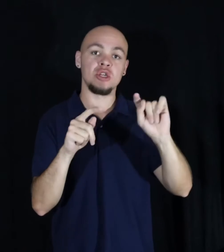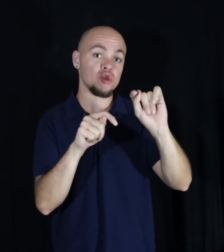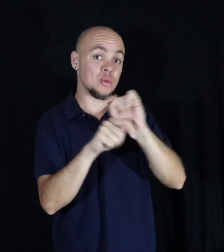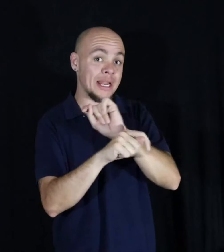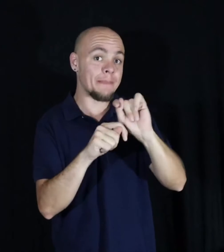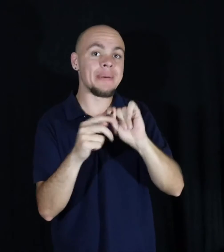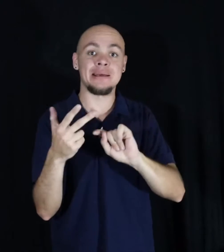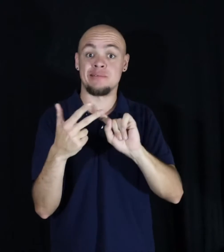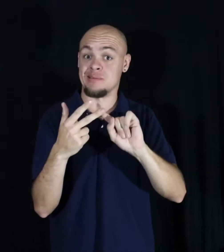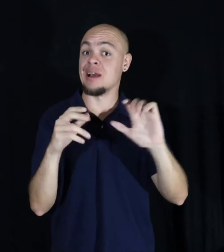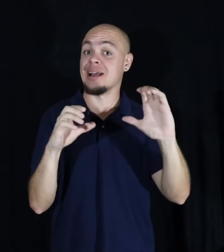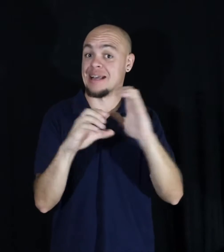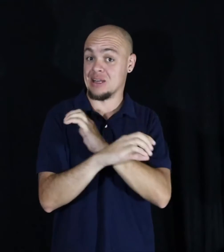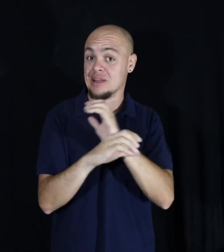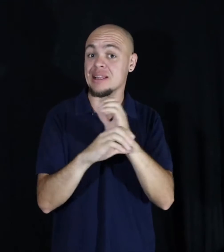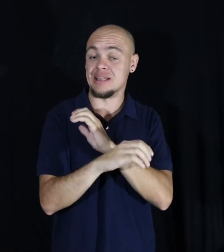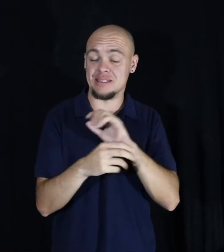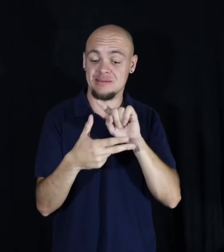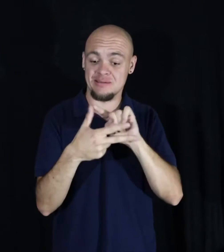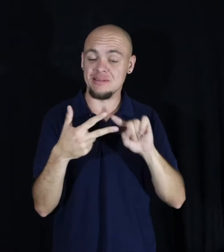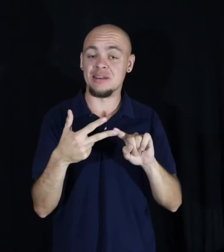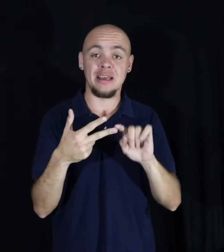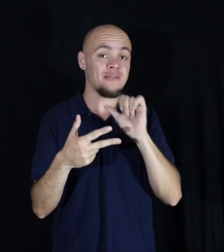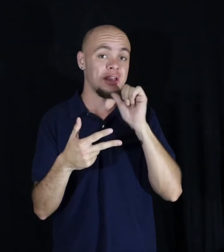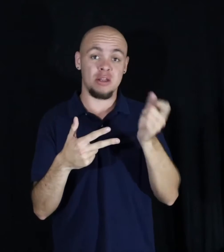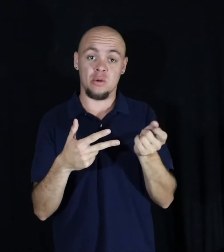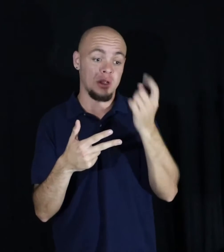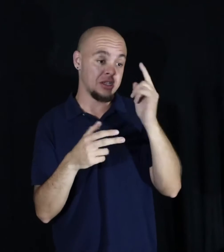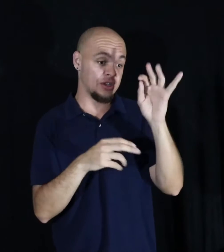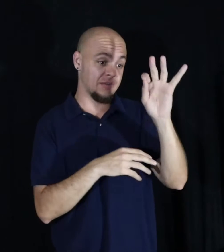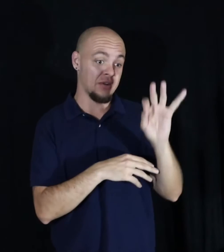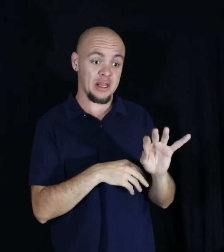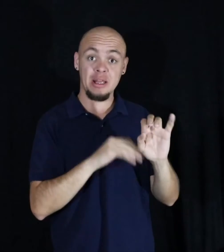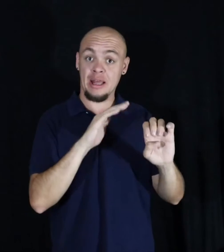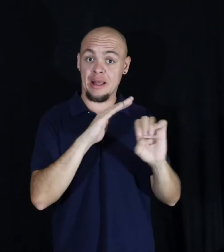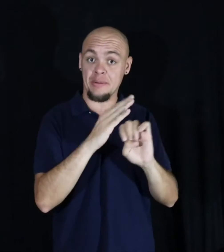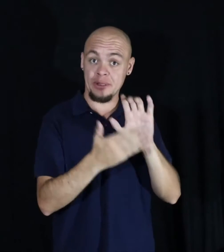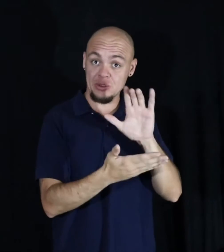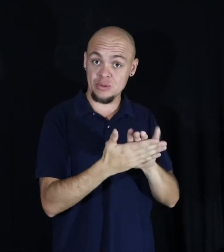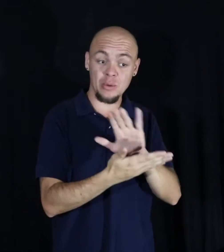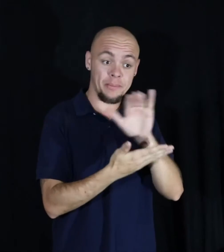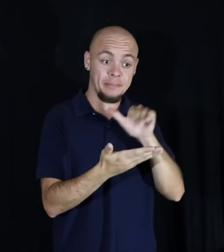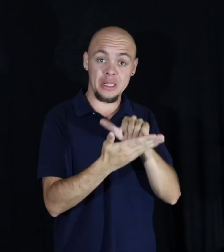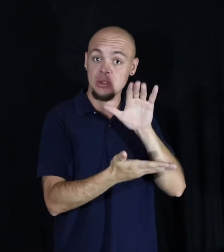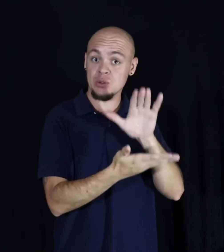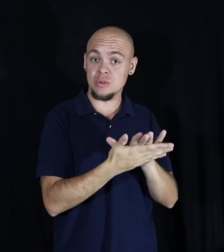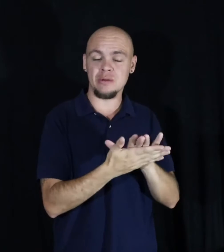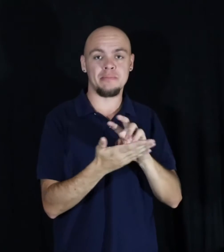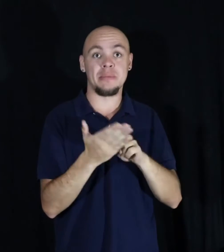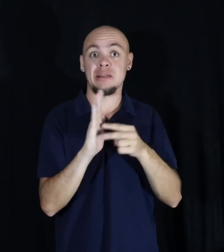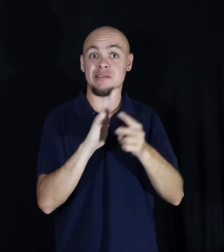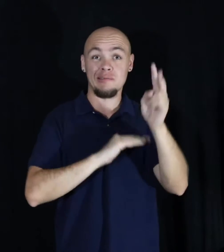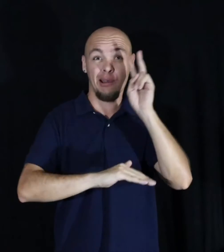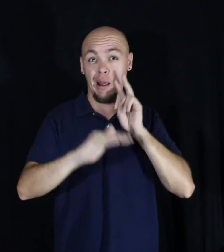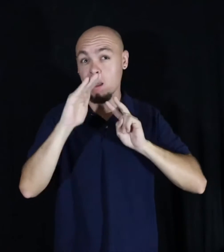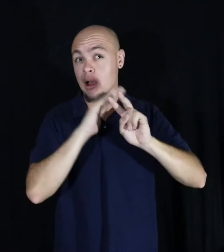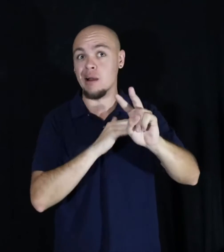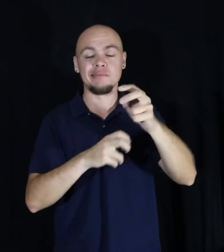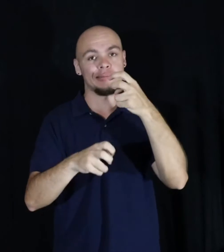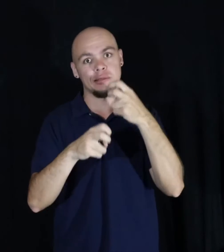even calculus. So if kids don't understand fractions in elementary and middle school, they've got a tough road ahead of them in high